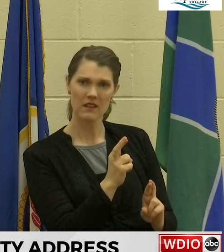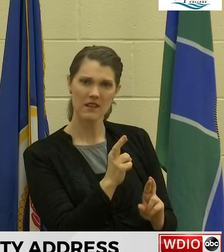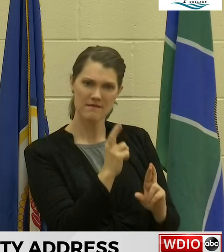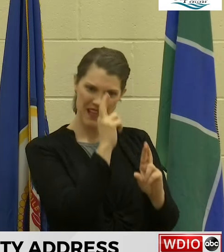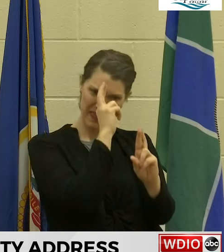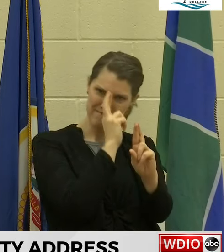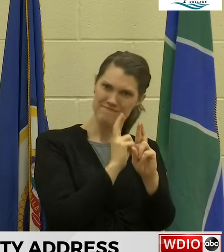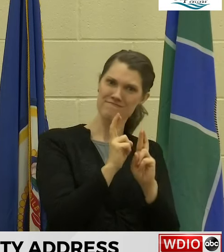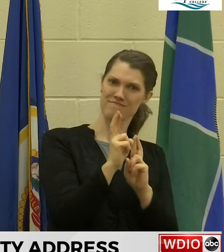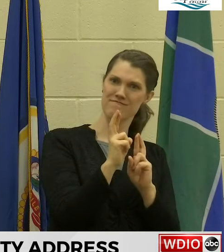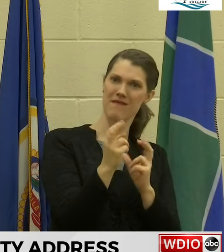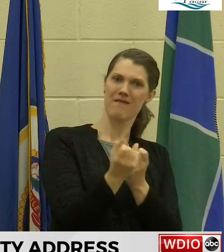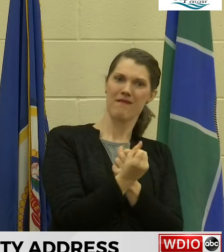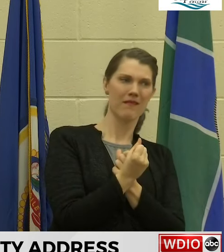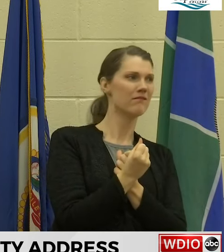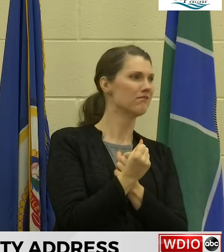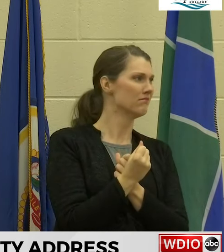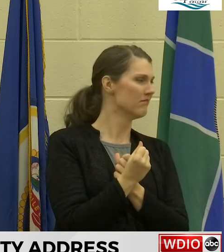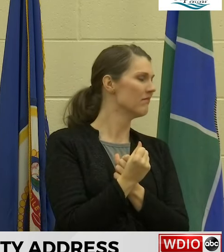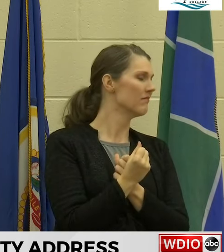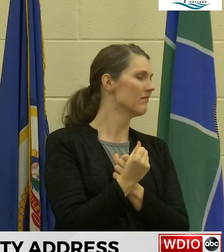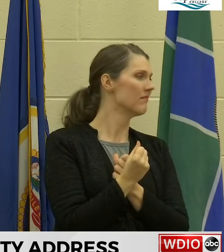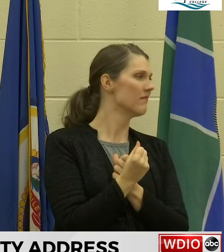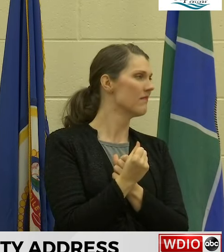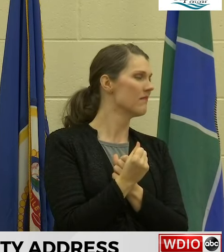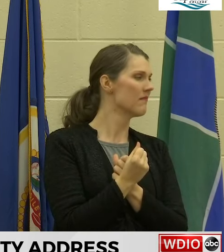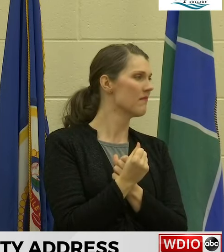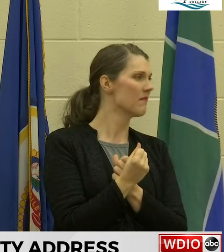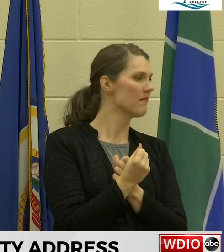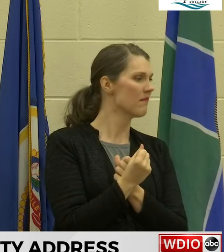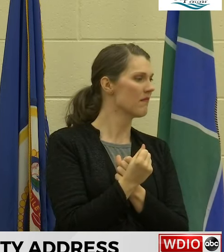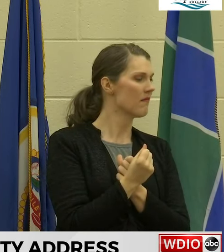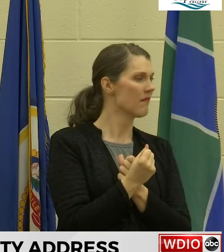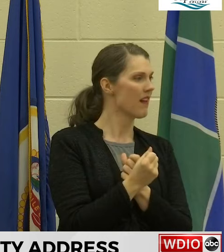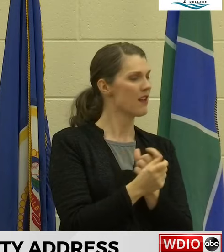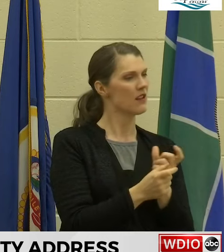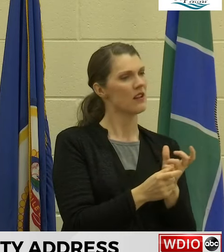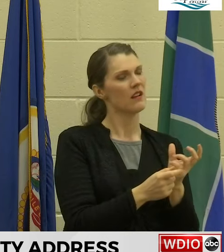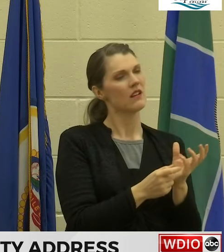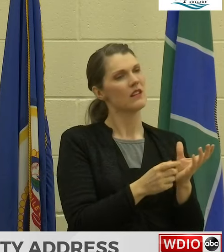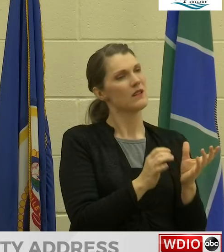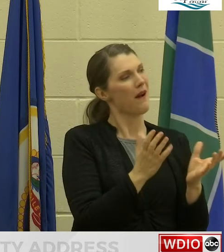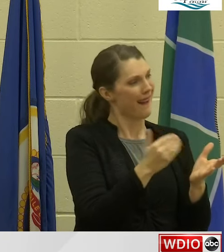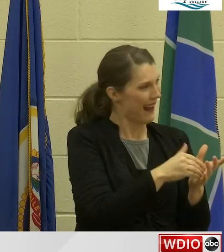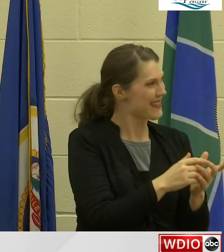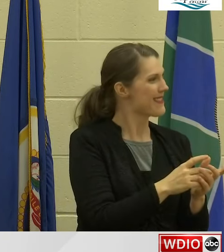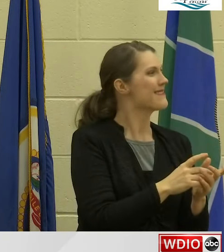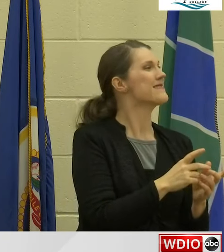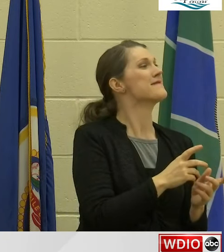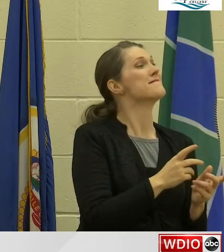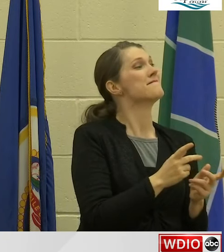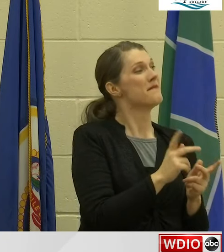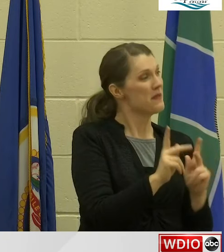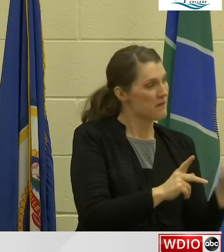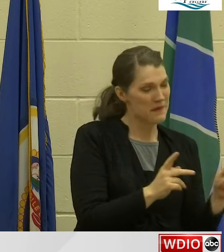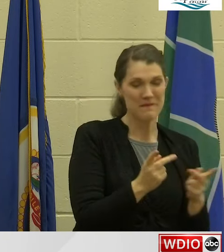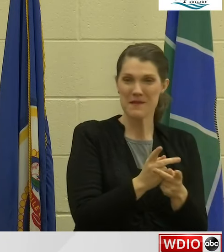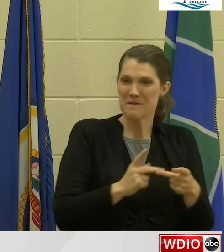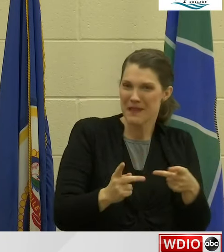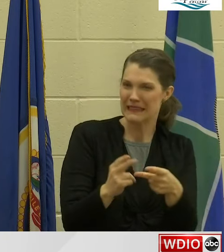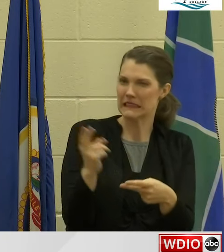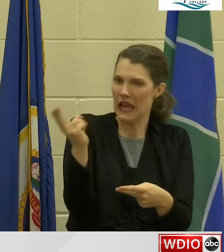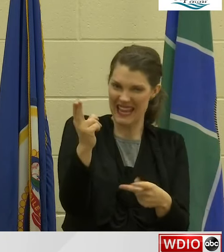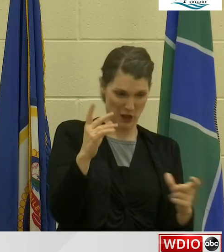I wanted to tell these stories before I launch into a more typical State of the City address because, as mayor, I have learned